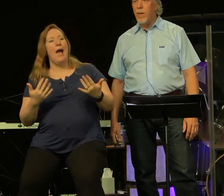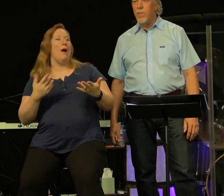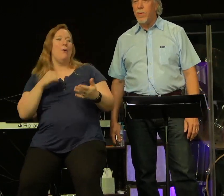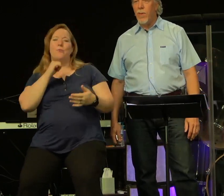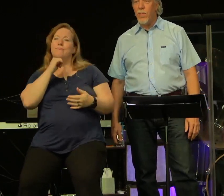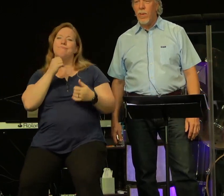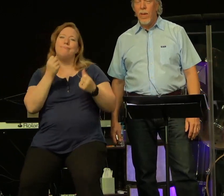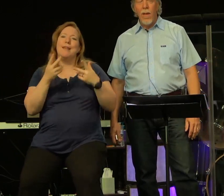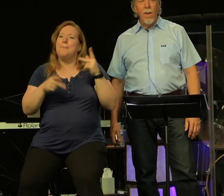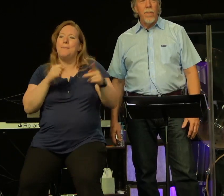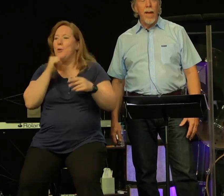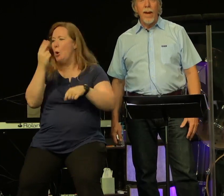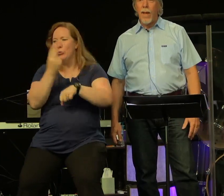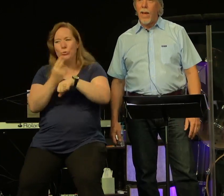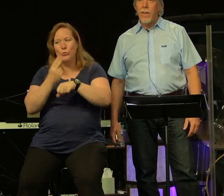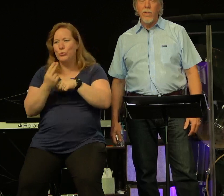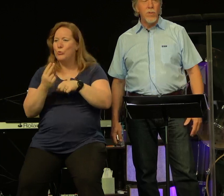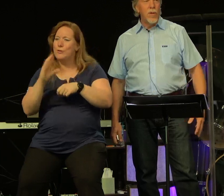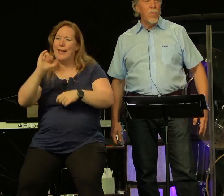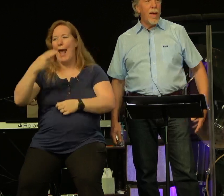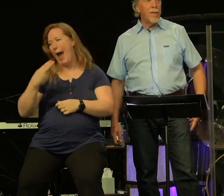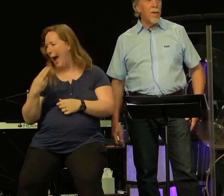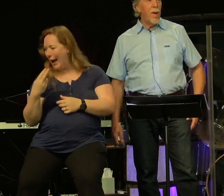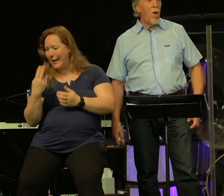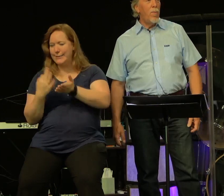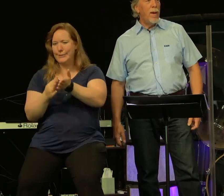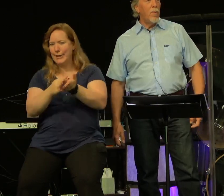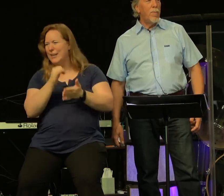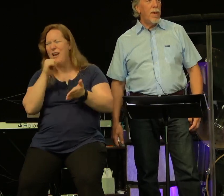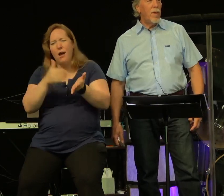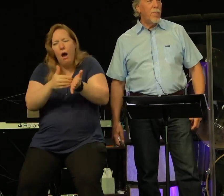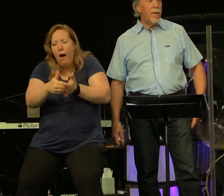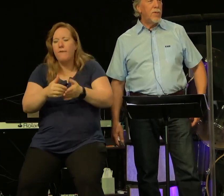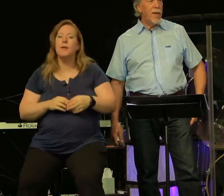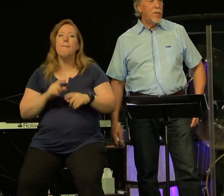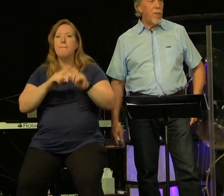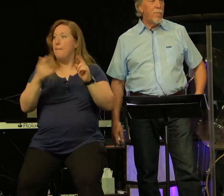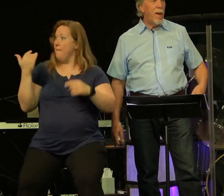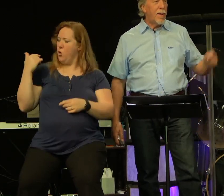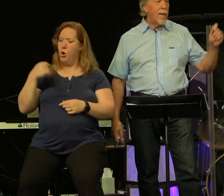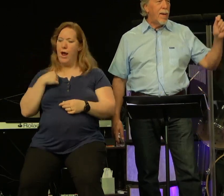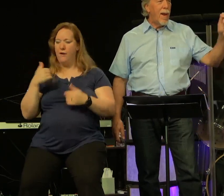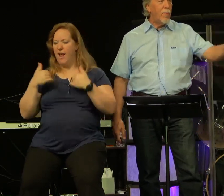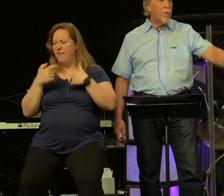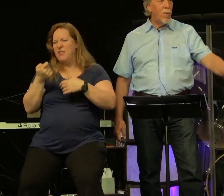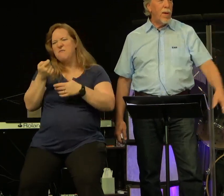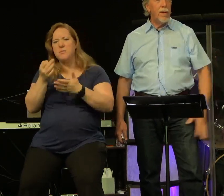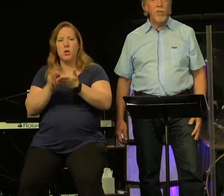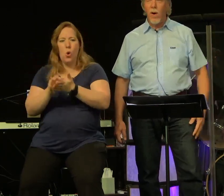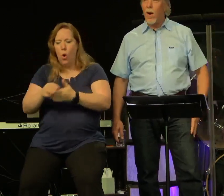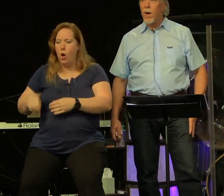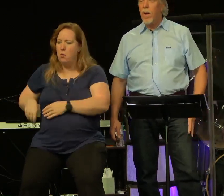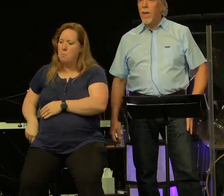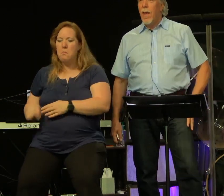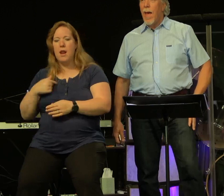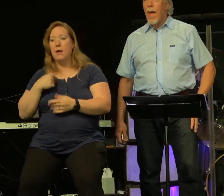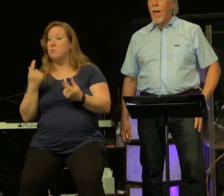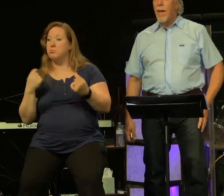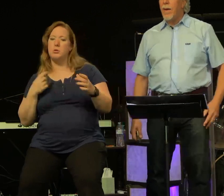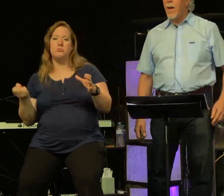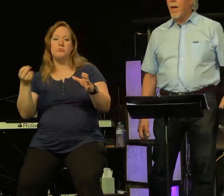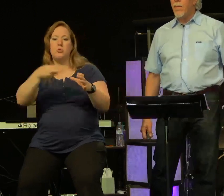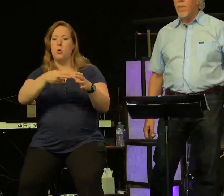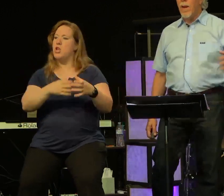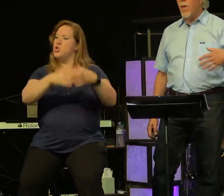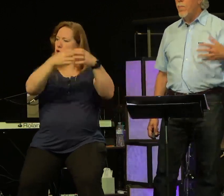as we used to. But used to, I'd come home and there would be a little bit of change in my pocket and I would throw it in a jar